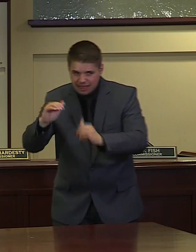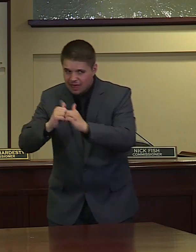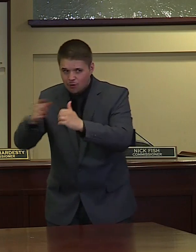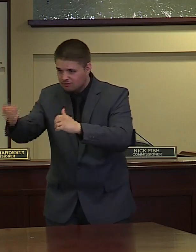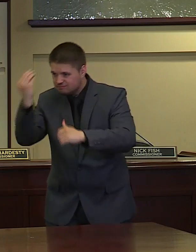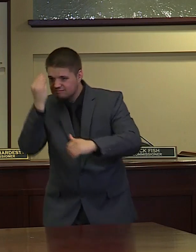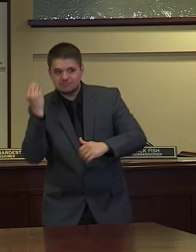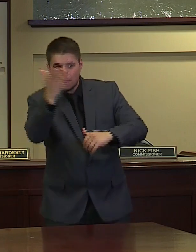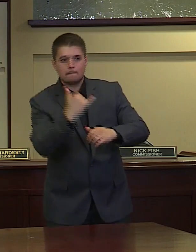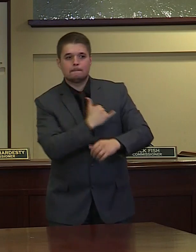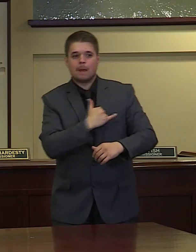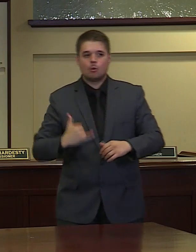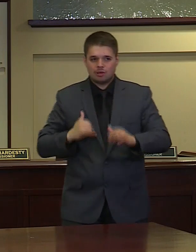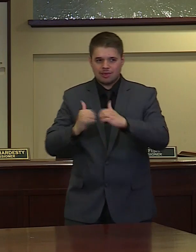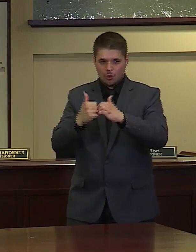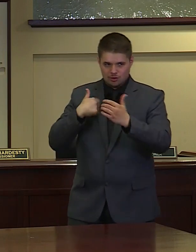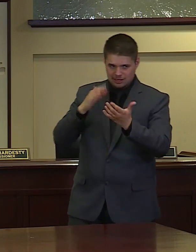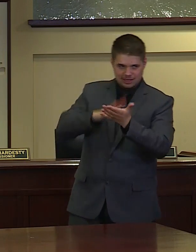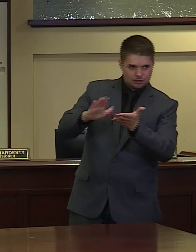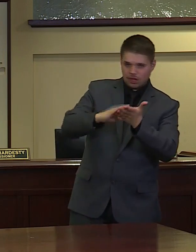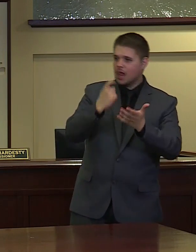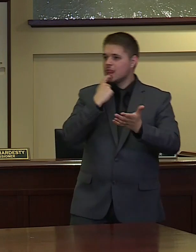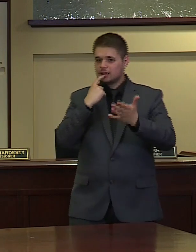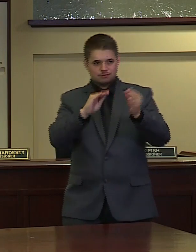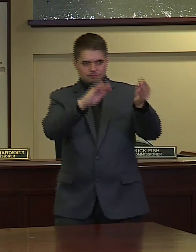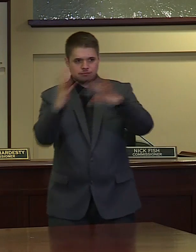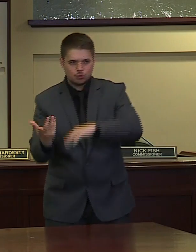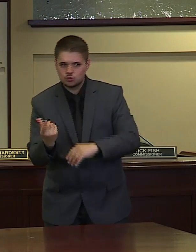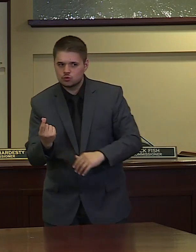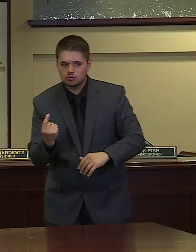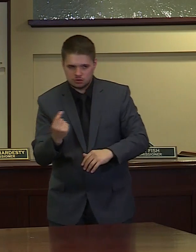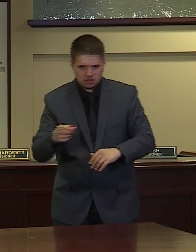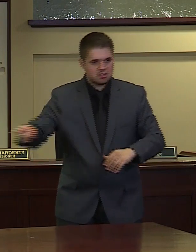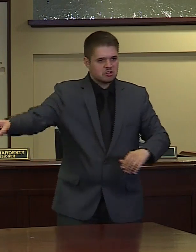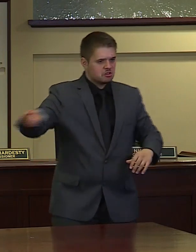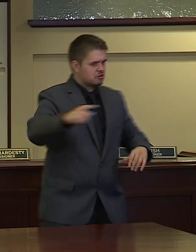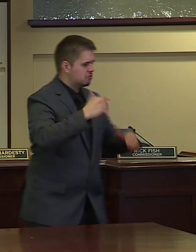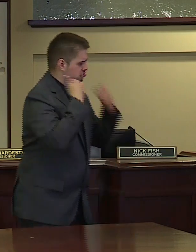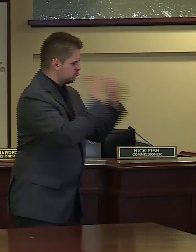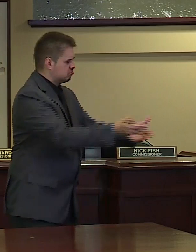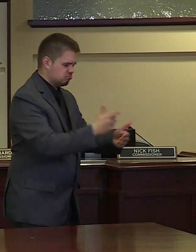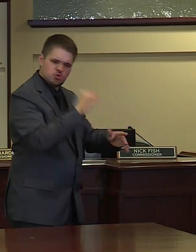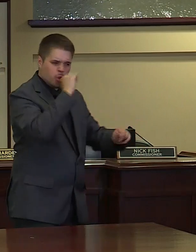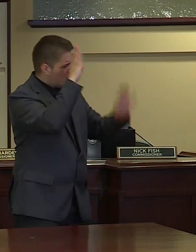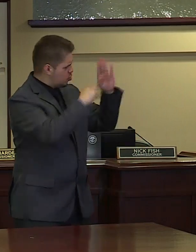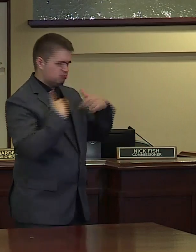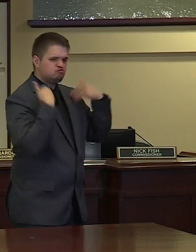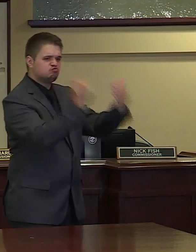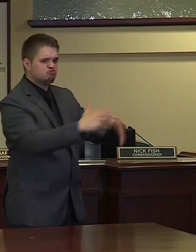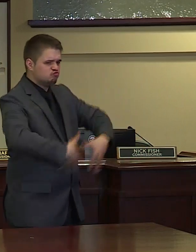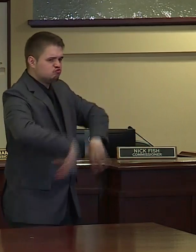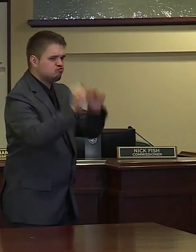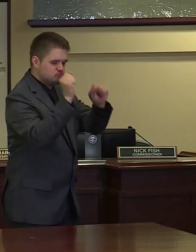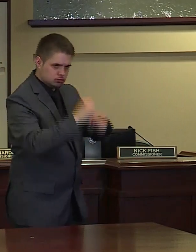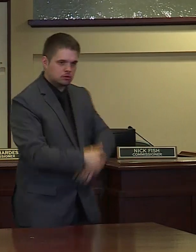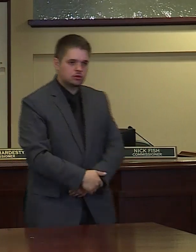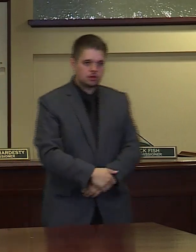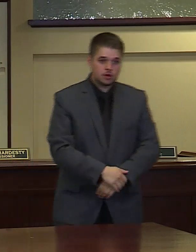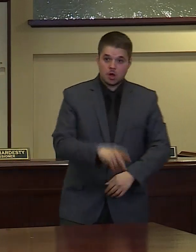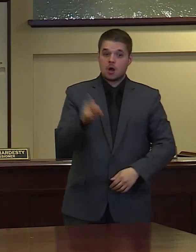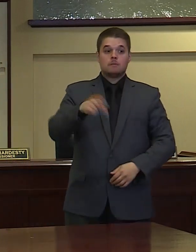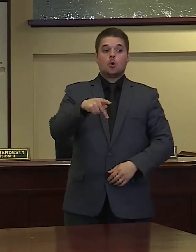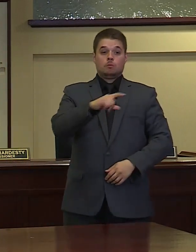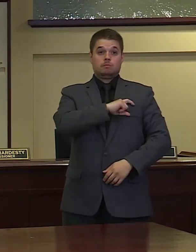we're doing? How are we going to clean up all this glass? She says, Mike, don't worry about it. I already got it. Portland Patrol's out there. They're working with Central City